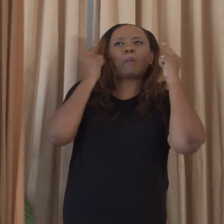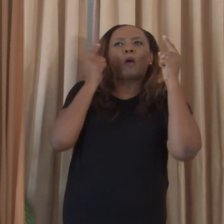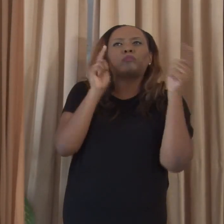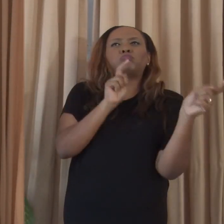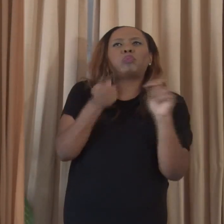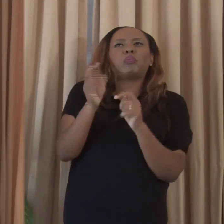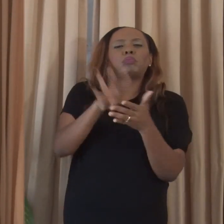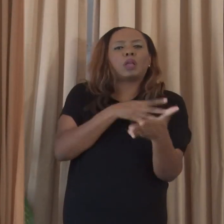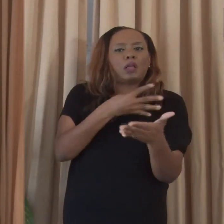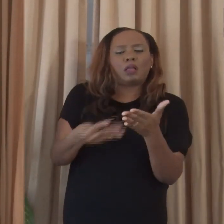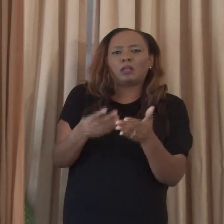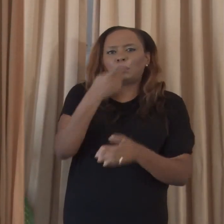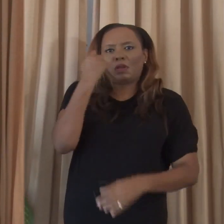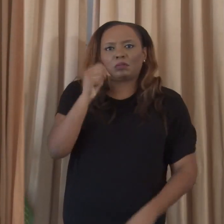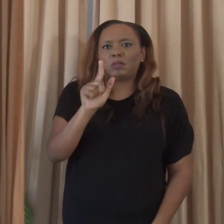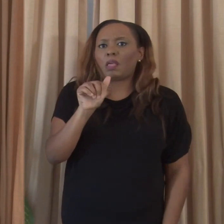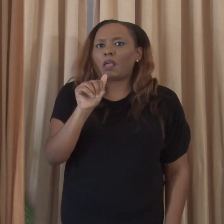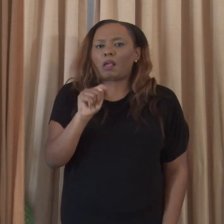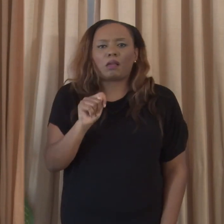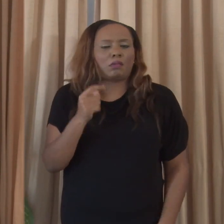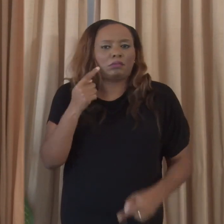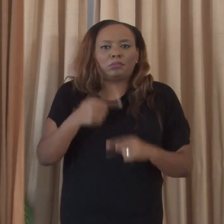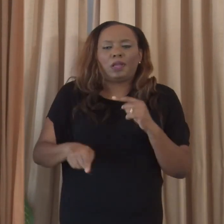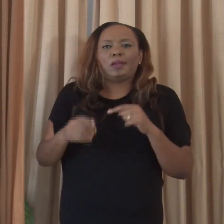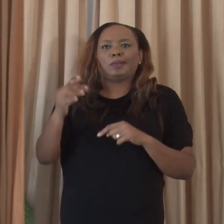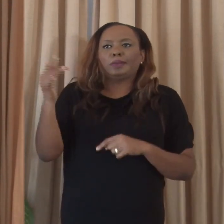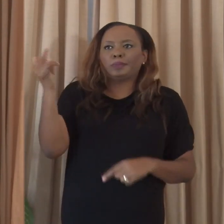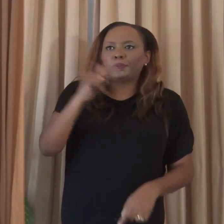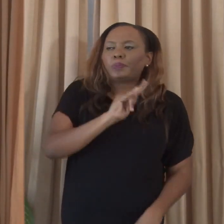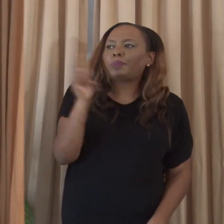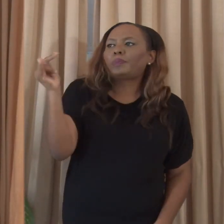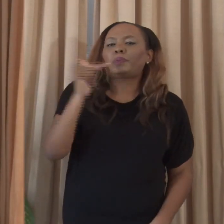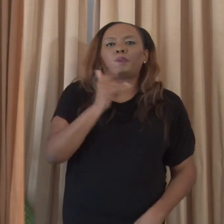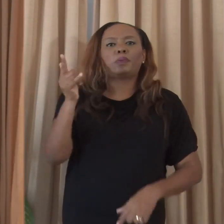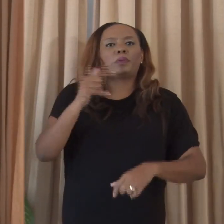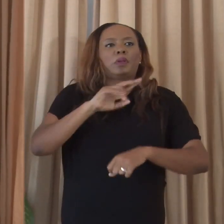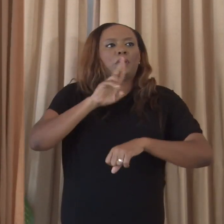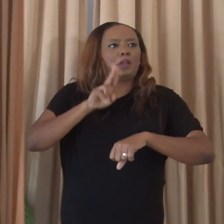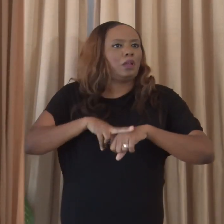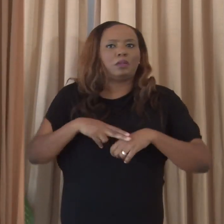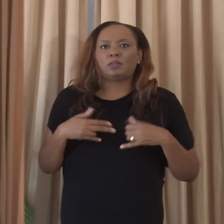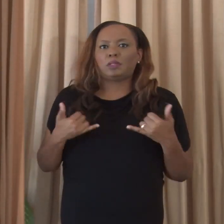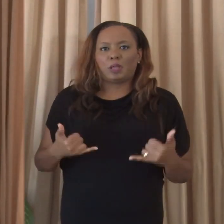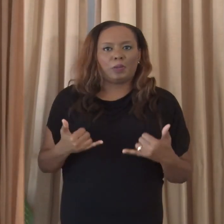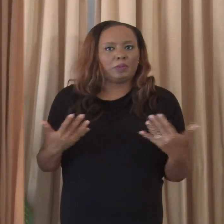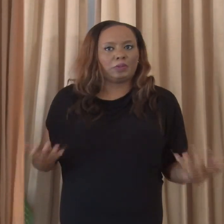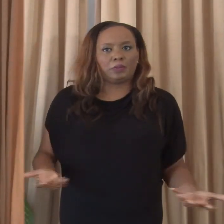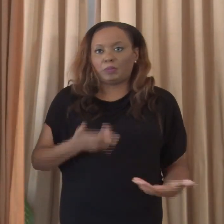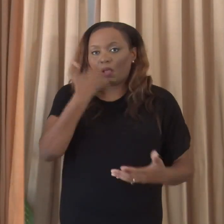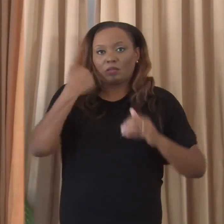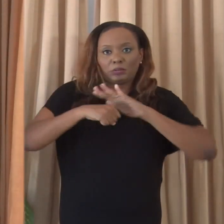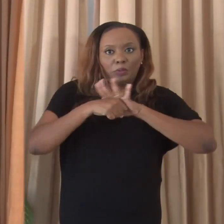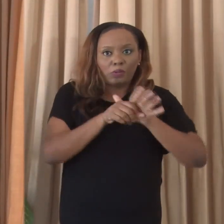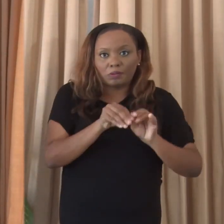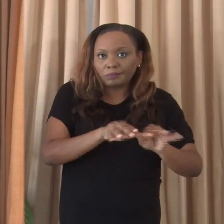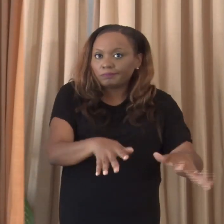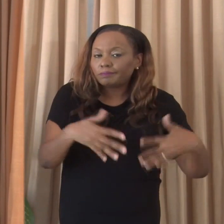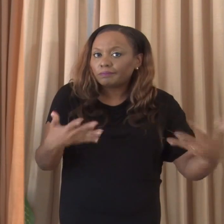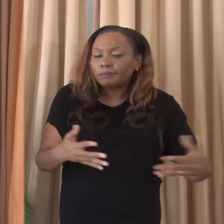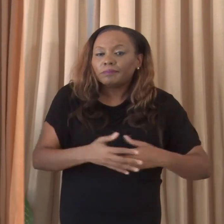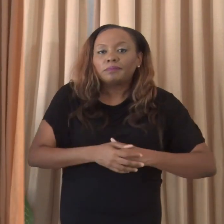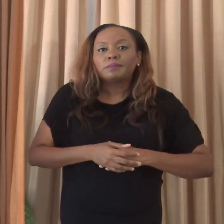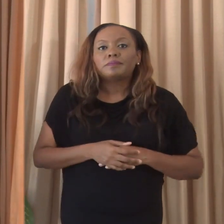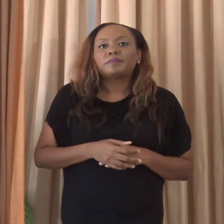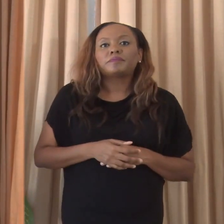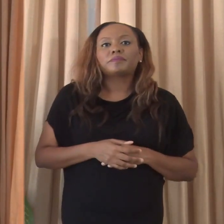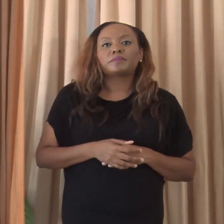LIAC cannot function and stay afloat doing the kind of scheduling that it now does, given this current environment. But by the same token,